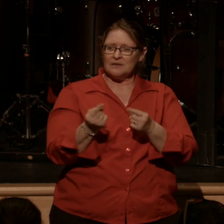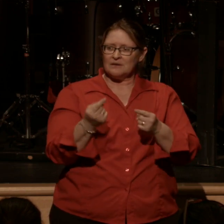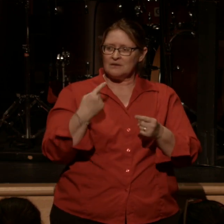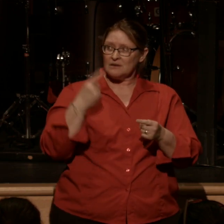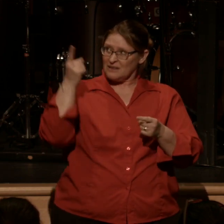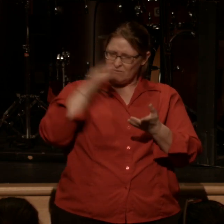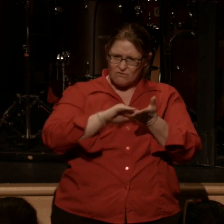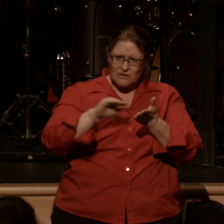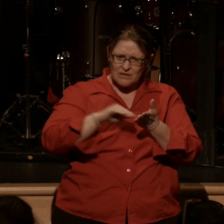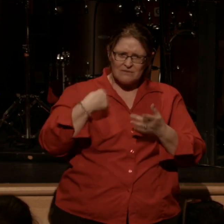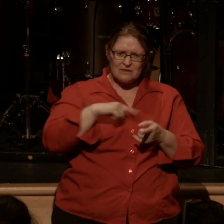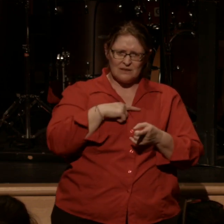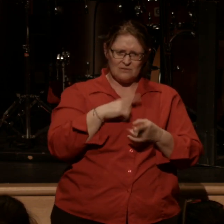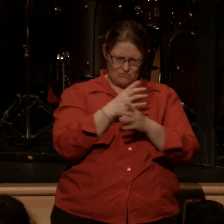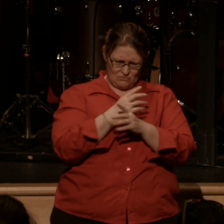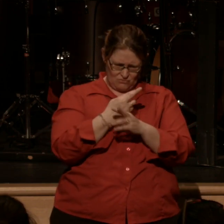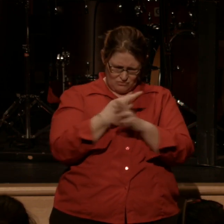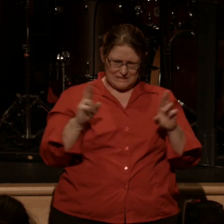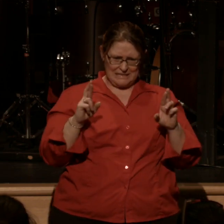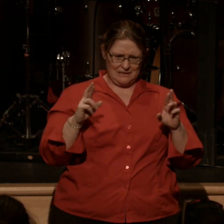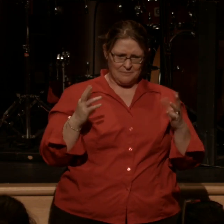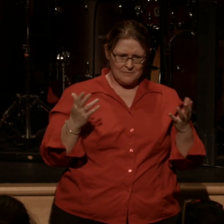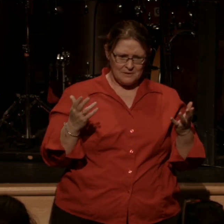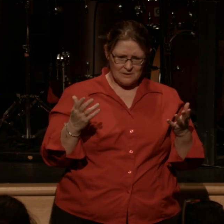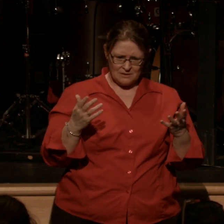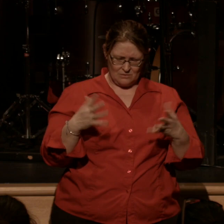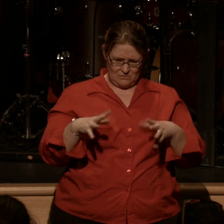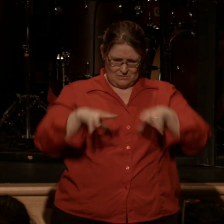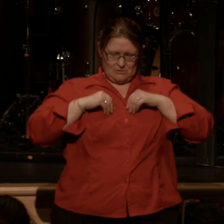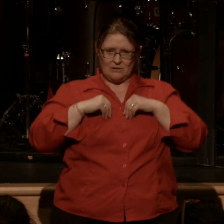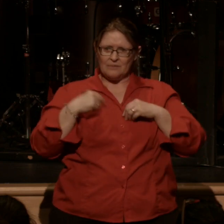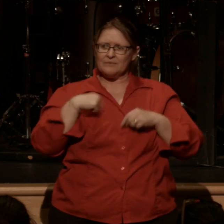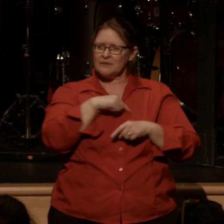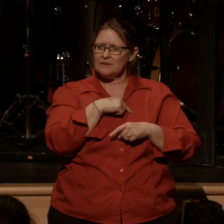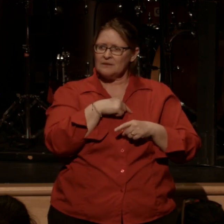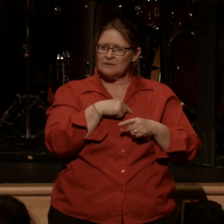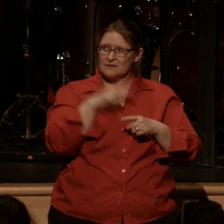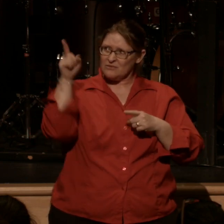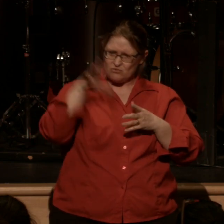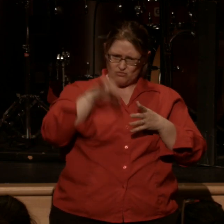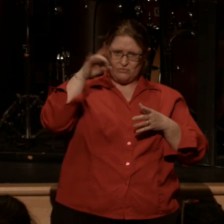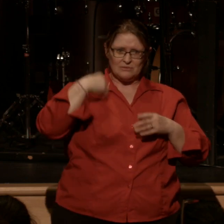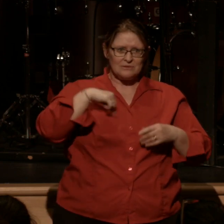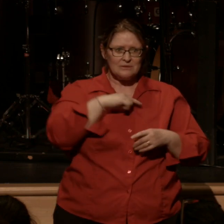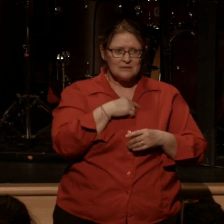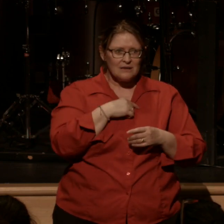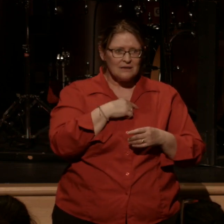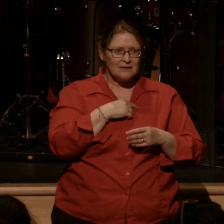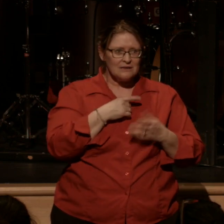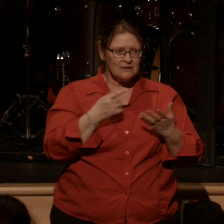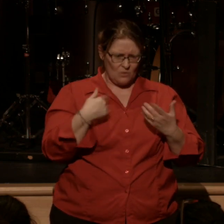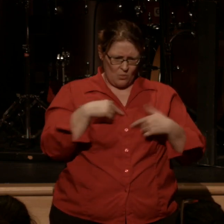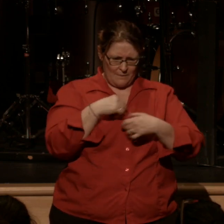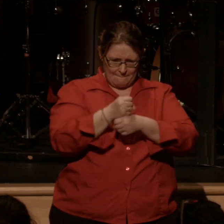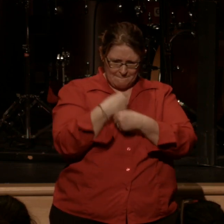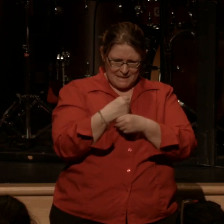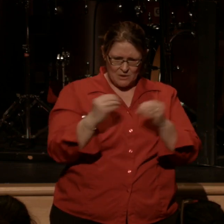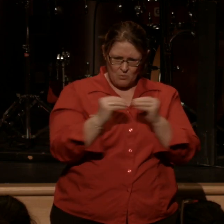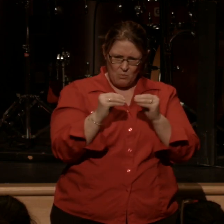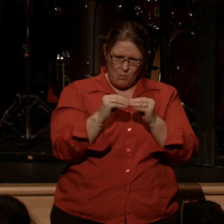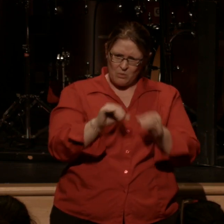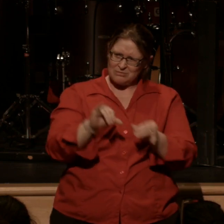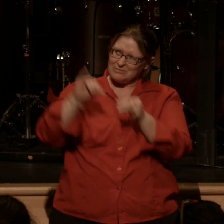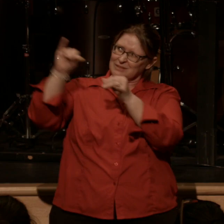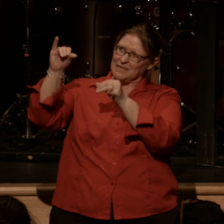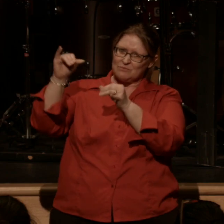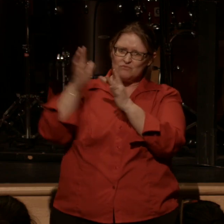are forgiven. We are redeemed. We are adopted. We've been chosen. We are being made more into the image